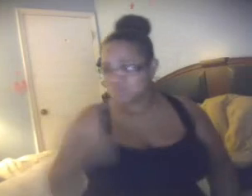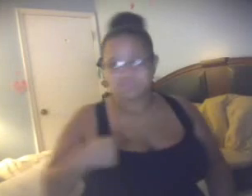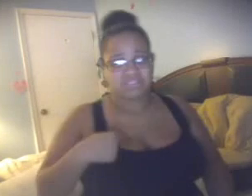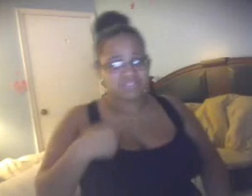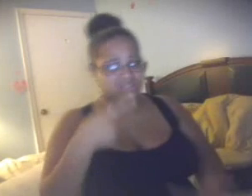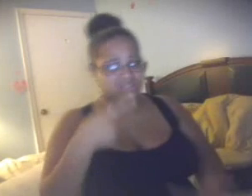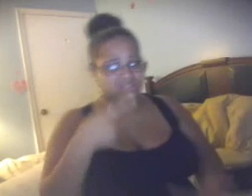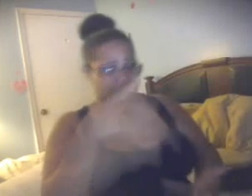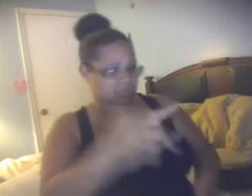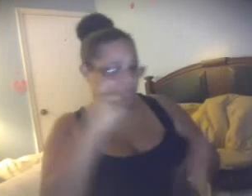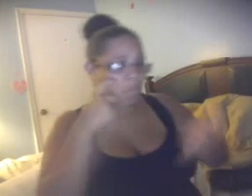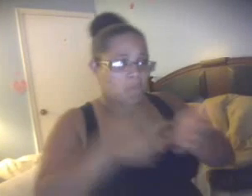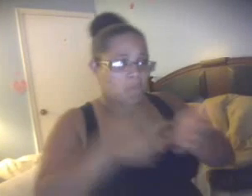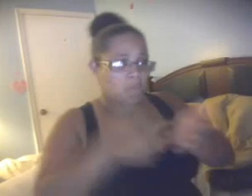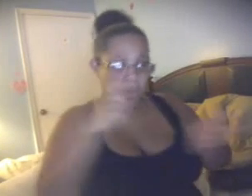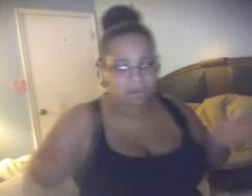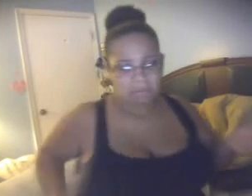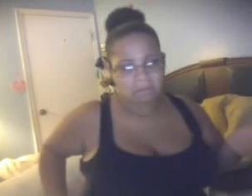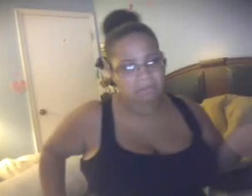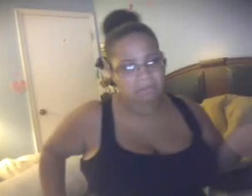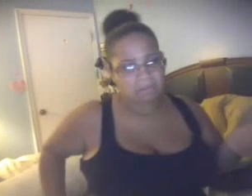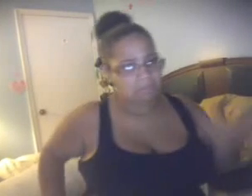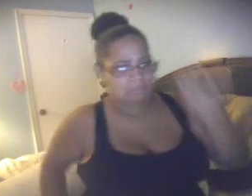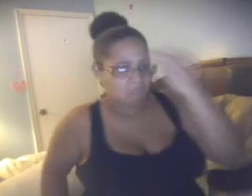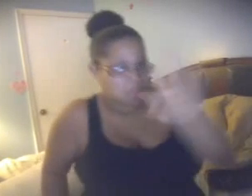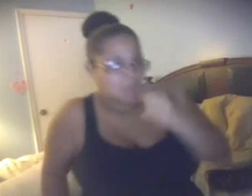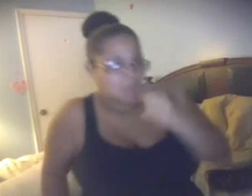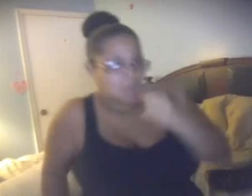that you don't even notice me.